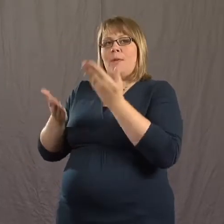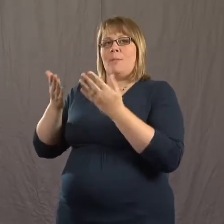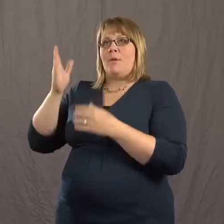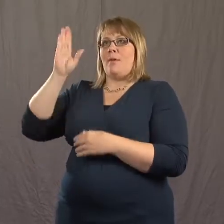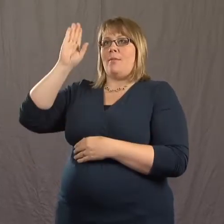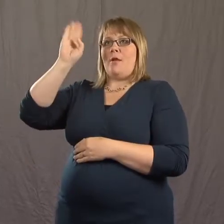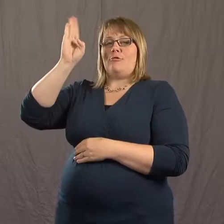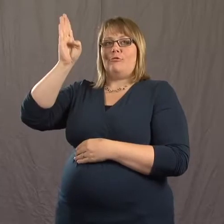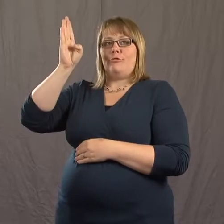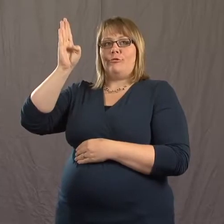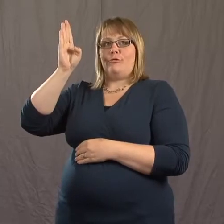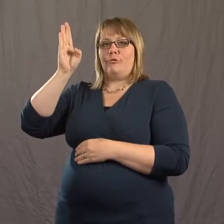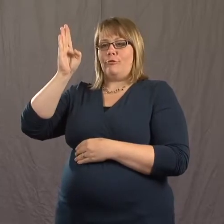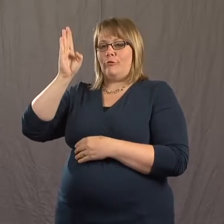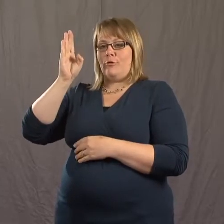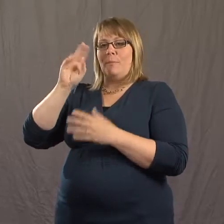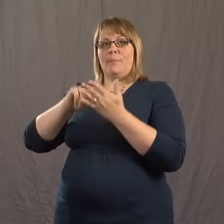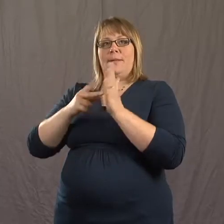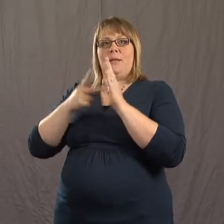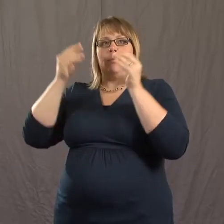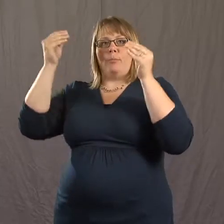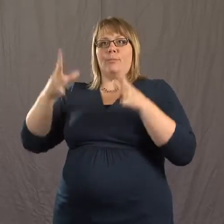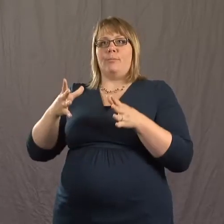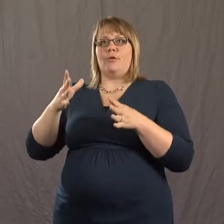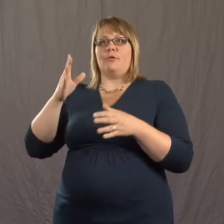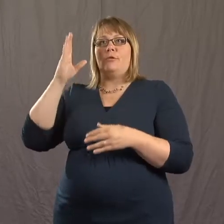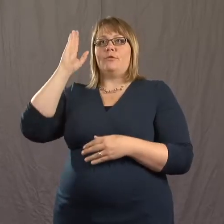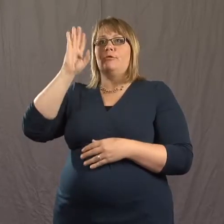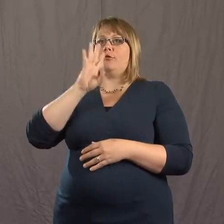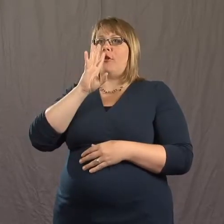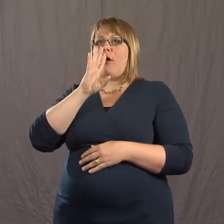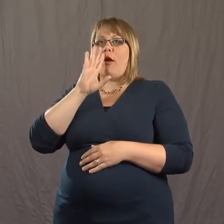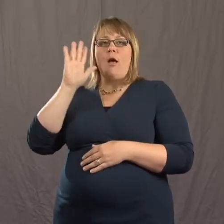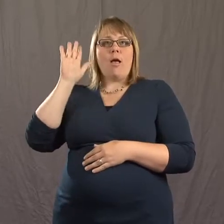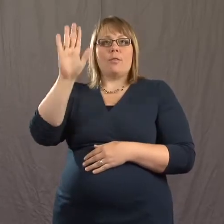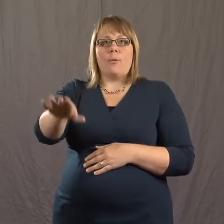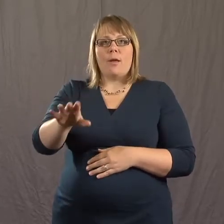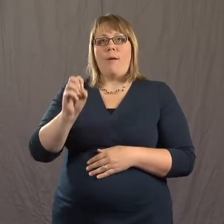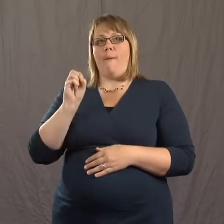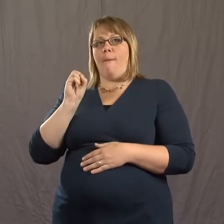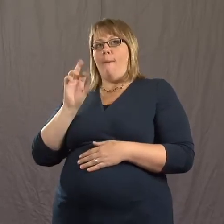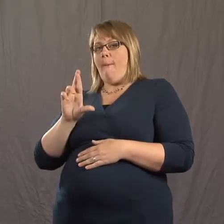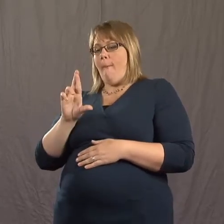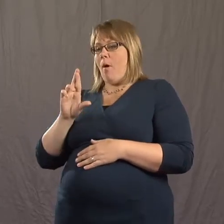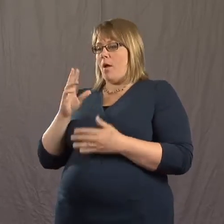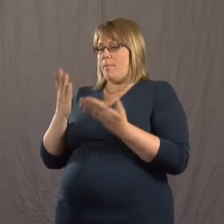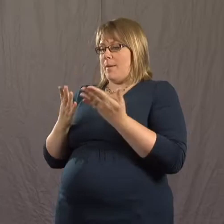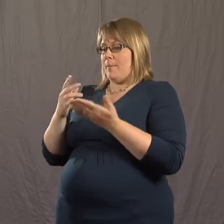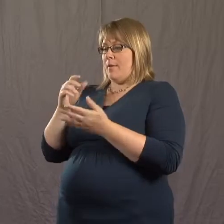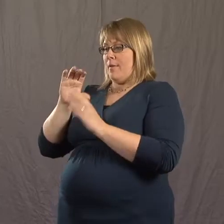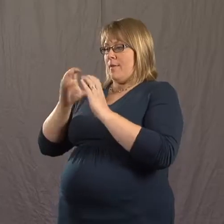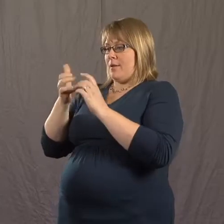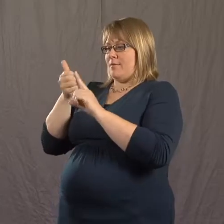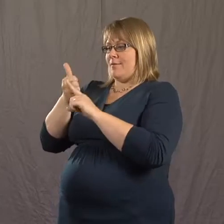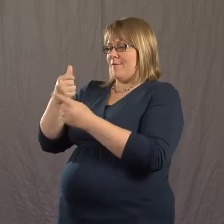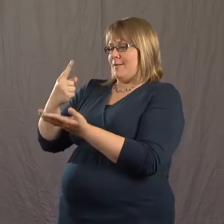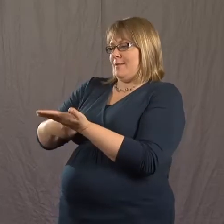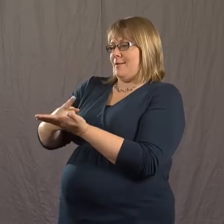that the classroom interaction patterns may vary. The teacher may be giving a lecture clear throughout the class time, or the teacher